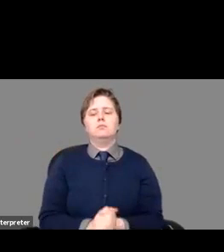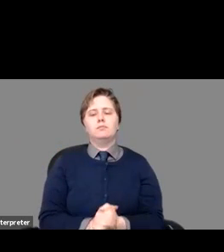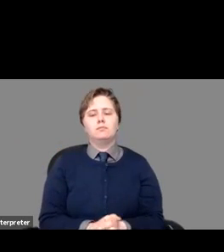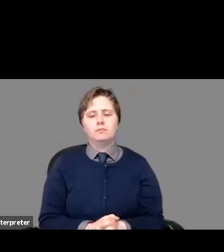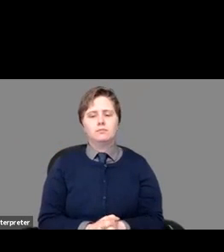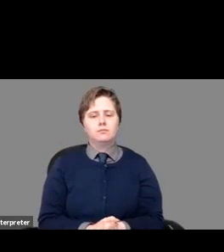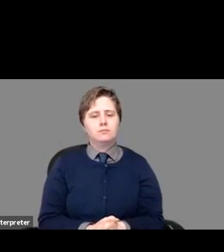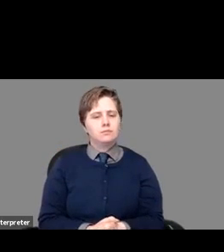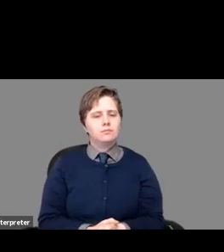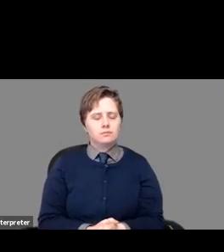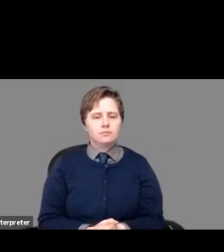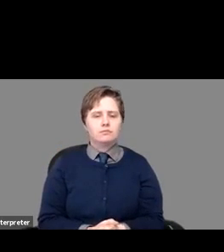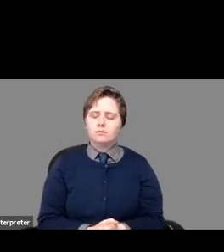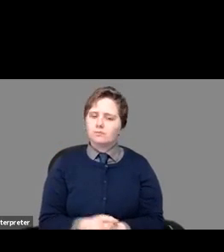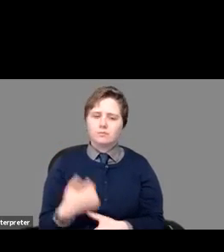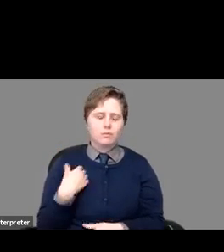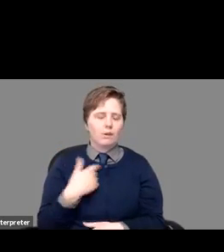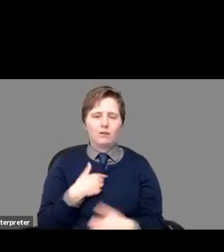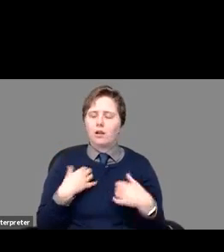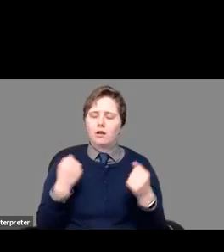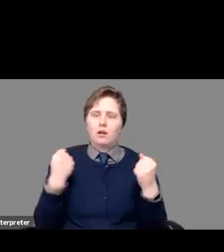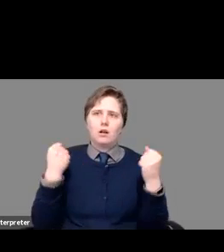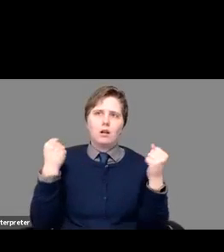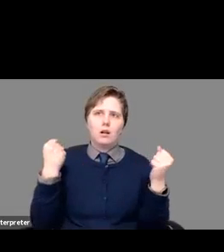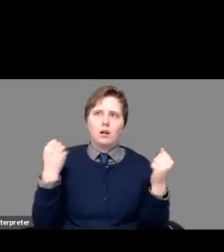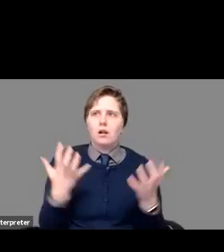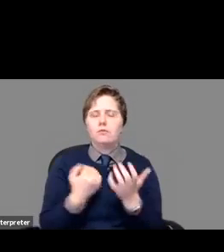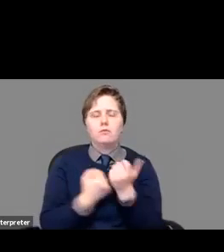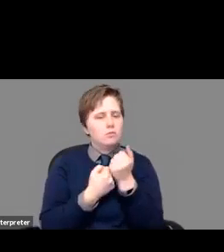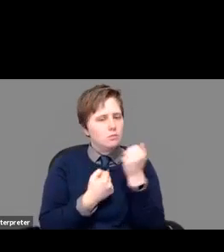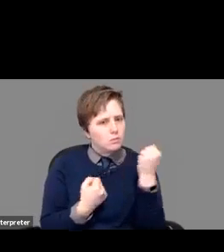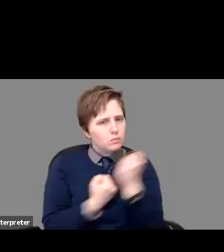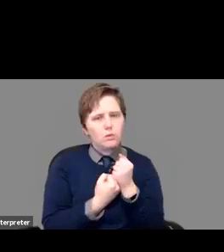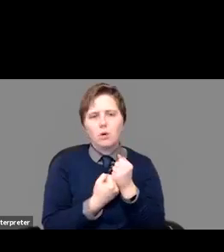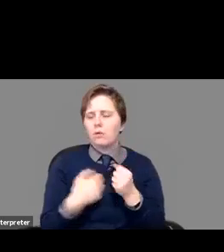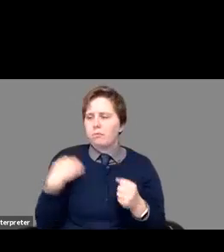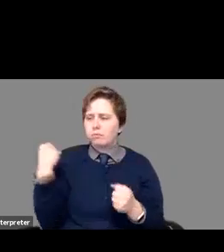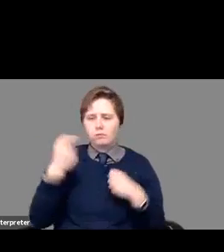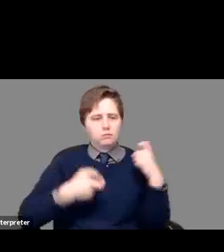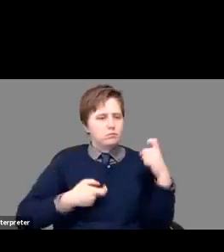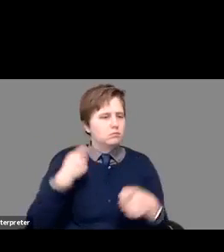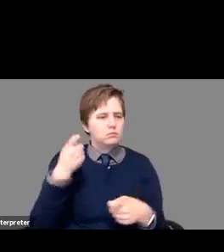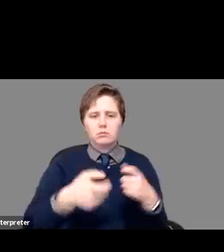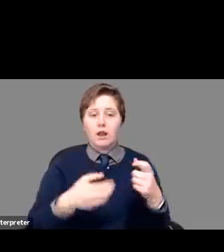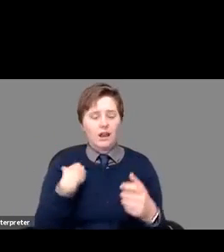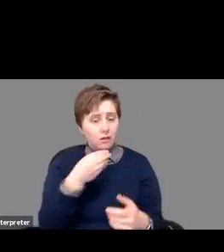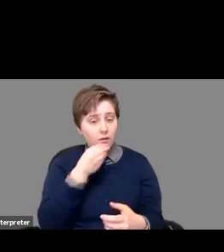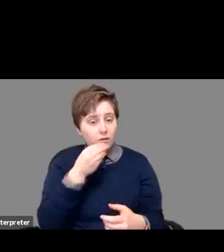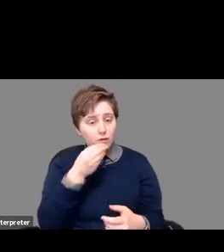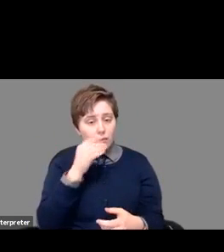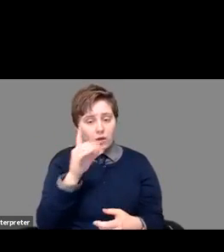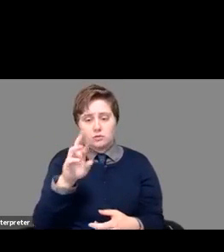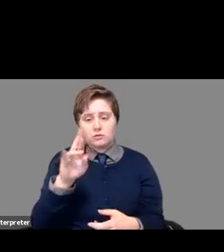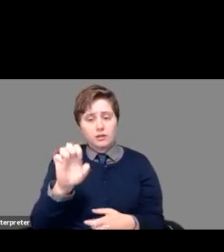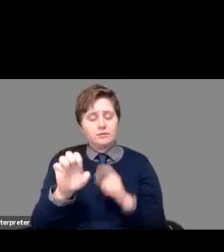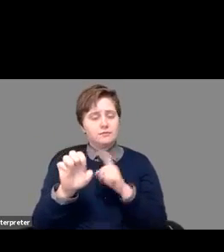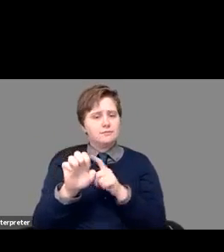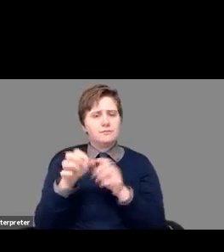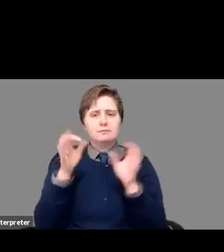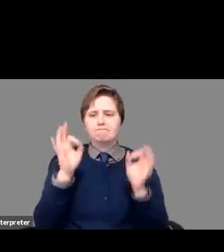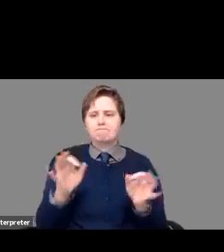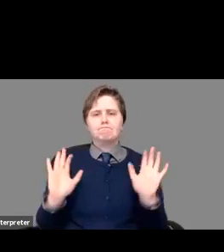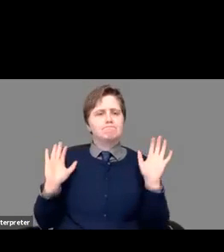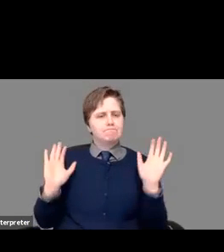had just an outpouring of support. We had food drives who decided that they were